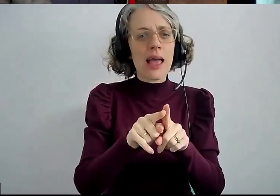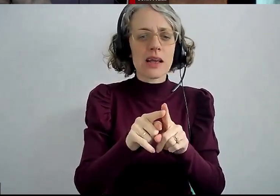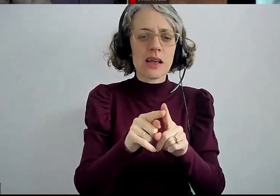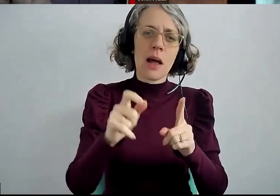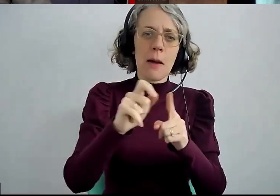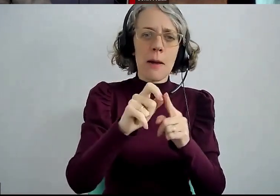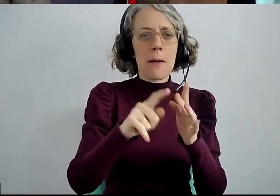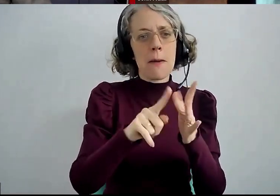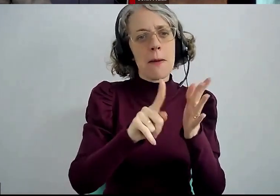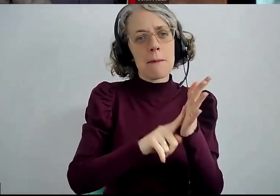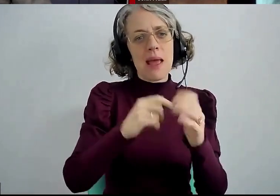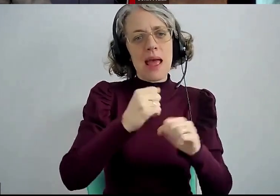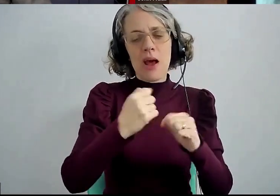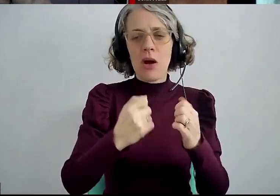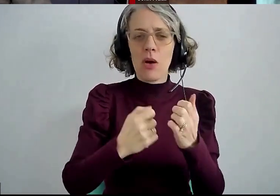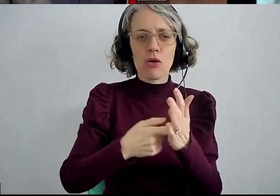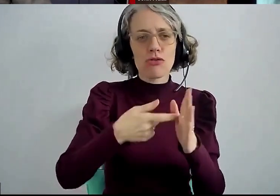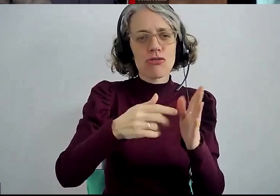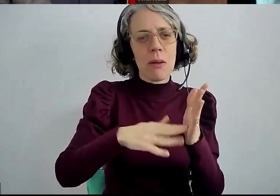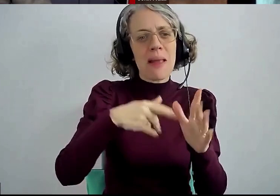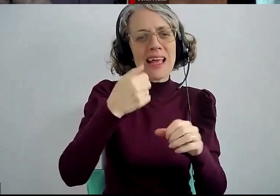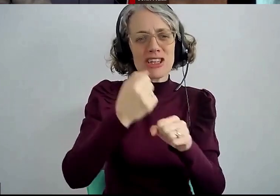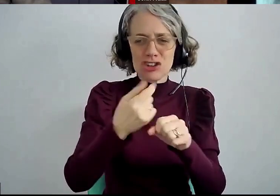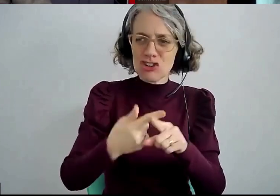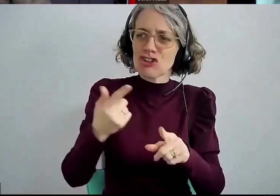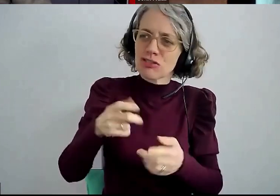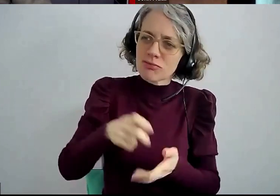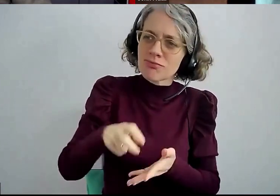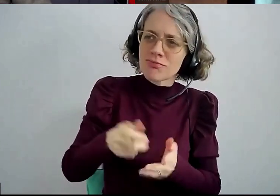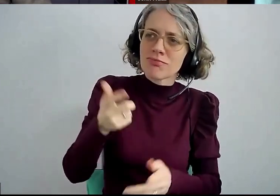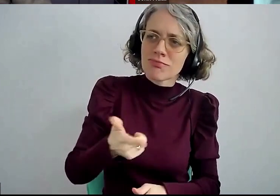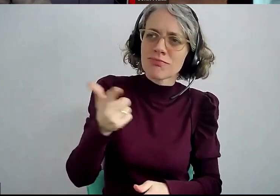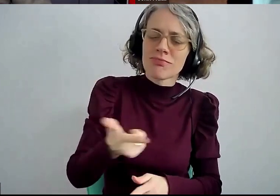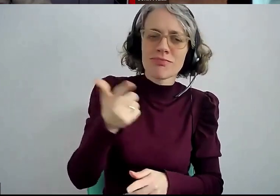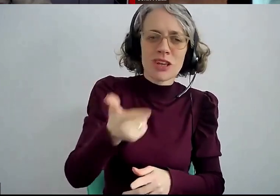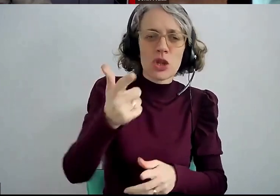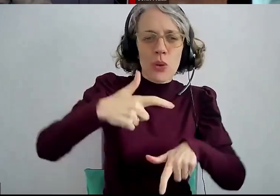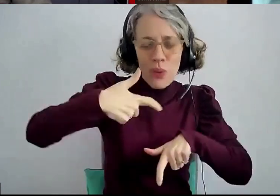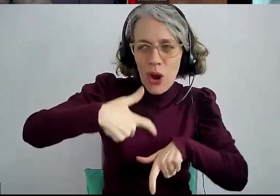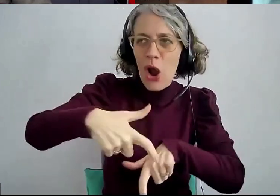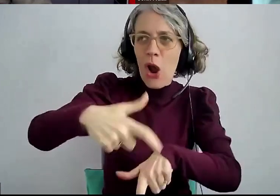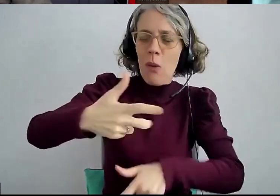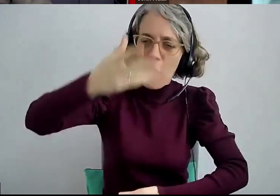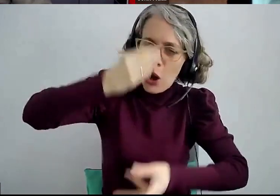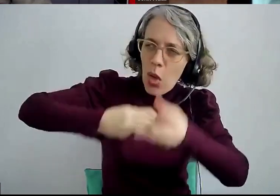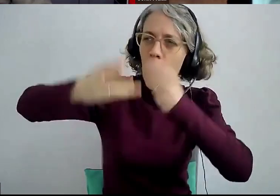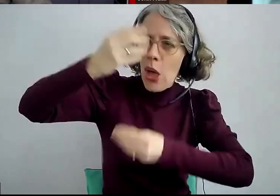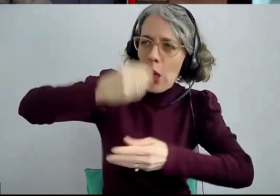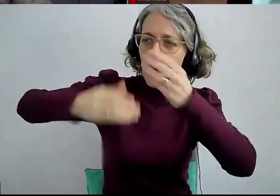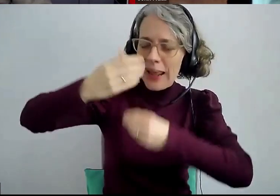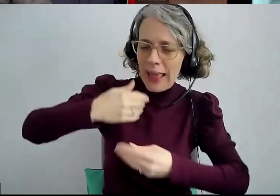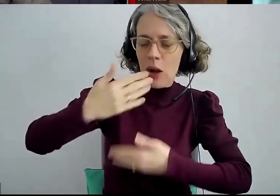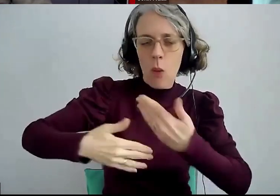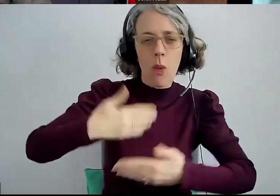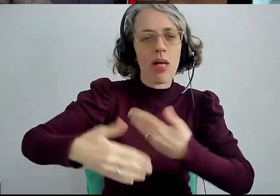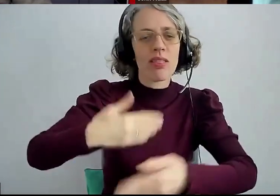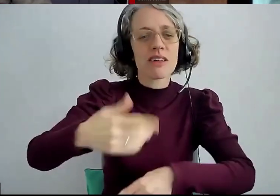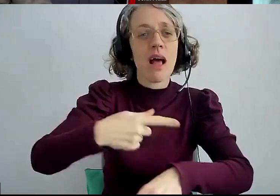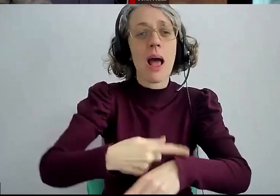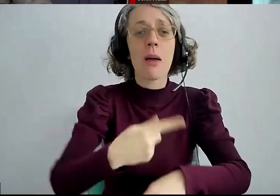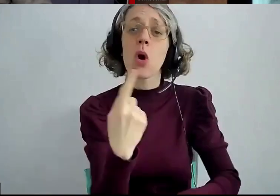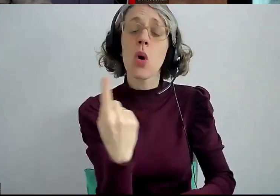second vocation. You go on learning all the time. And the ones that